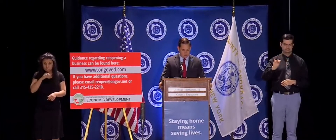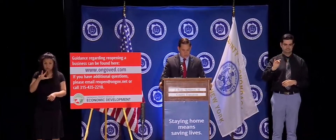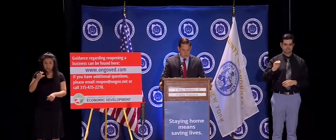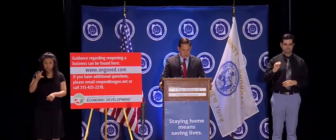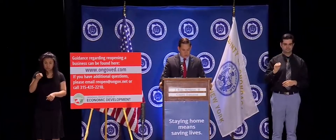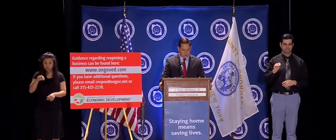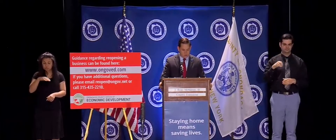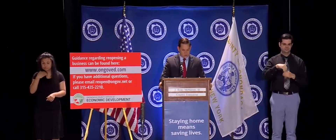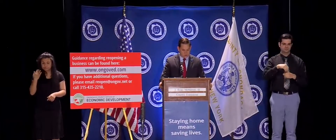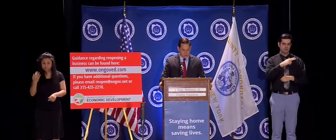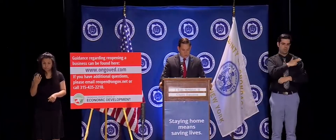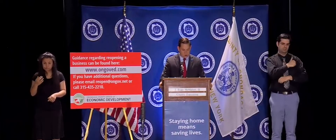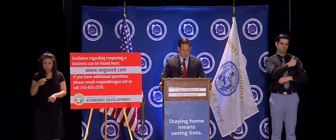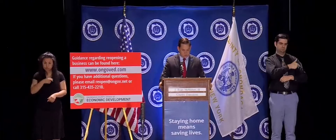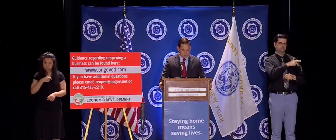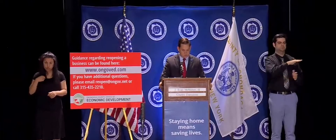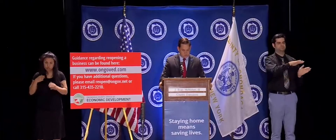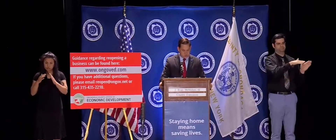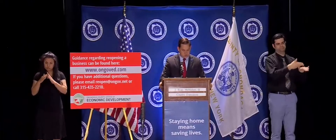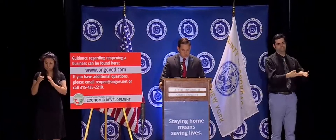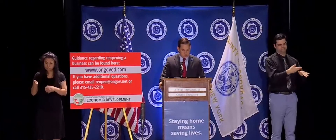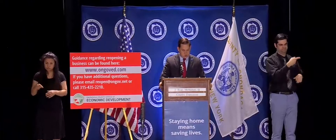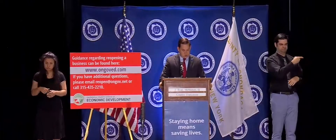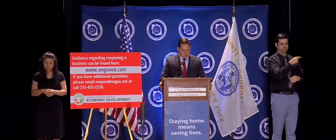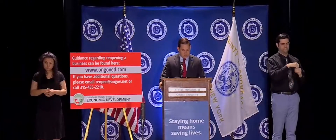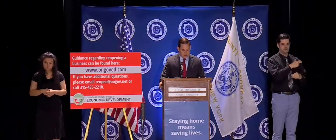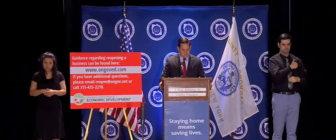death over the last 24 hours.